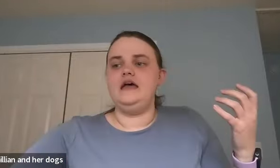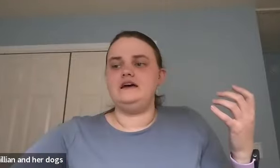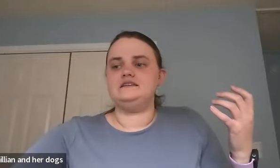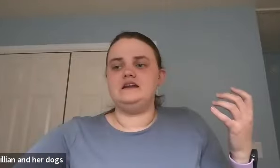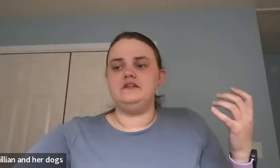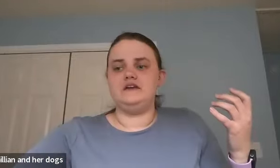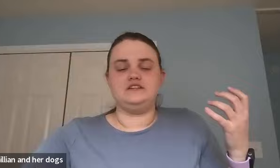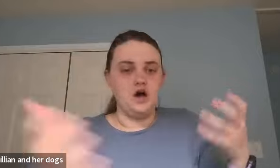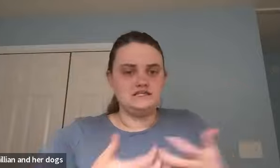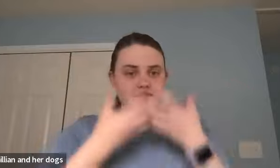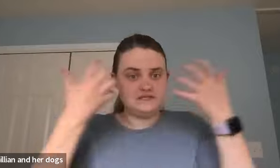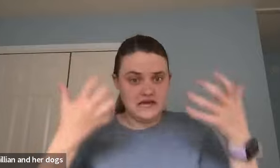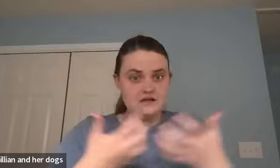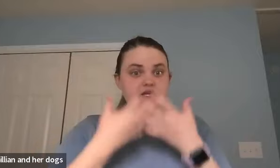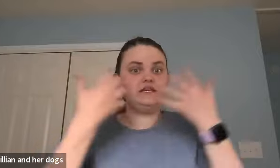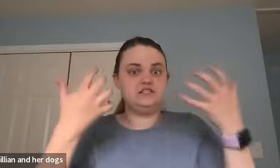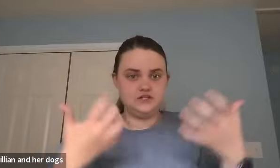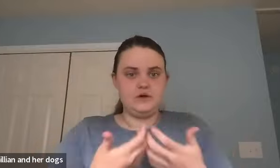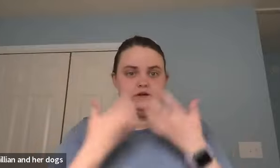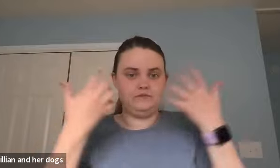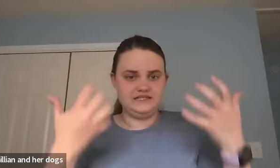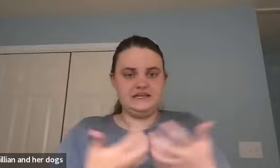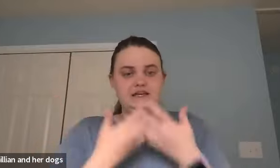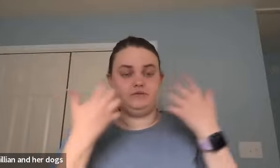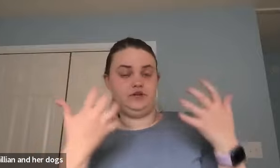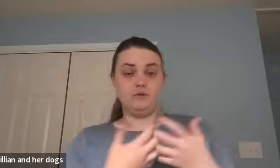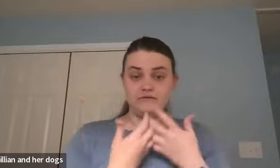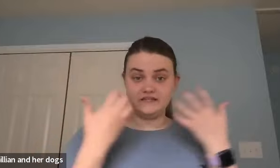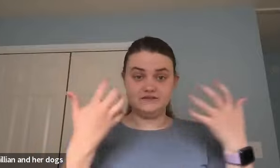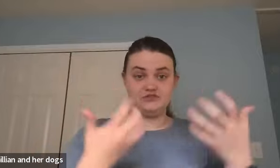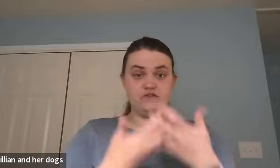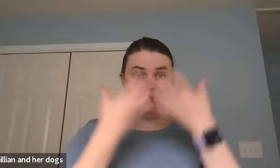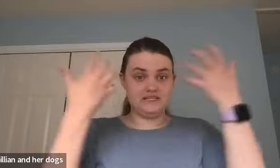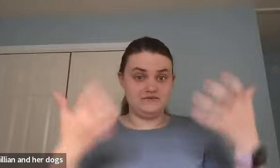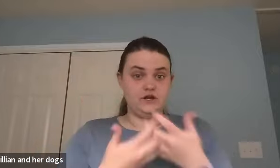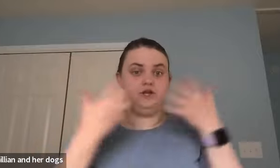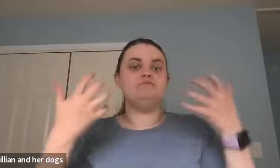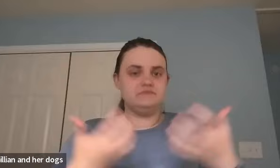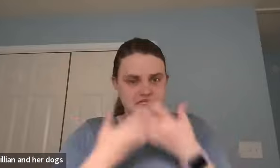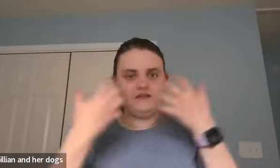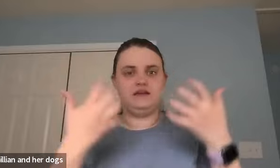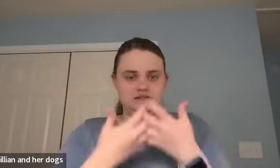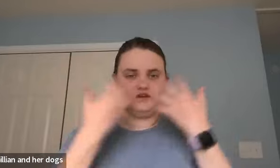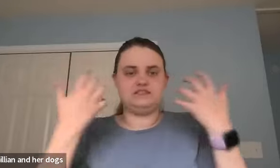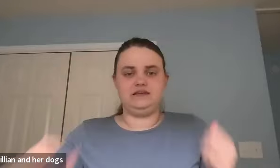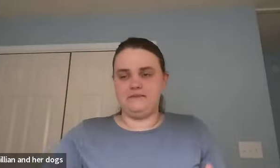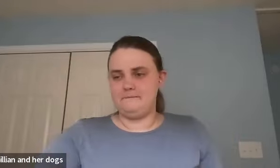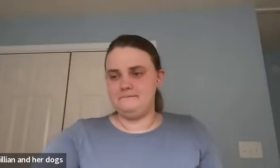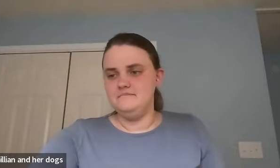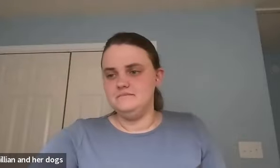And that's kind of like that tossing of the salads, you know, when you're mixing it, or when you go to a real fancy restaurant, they mix it in front of you, salad kind of tossing. Yeah.